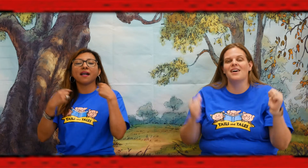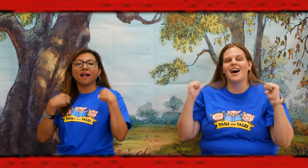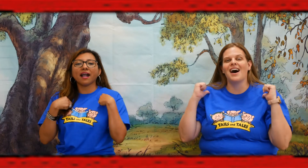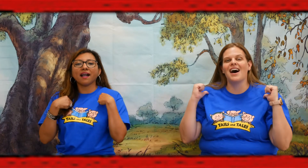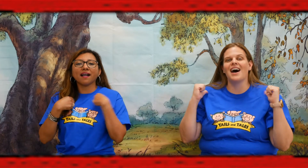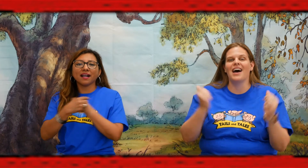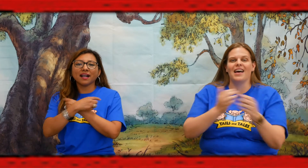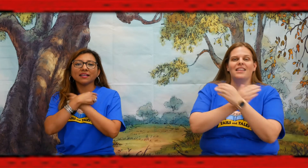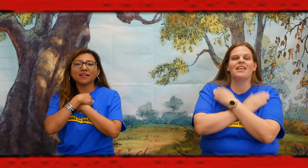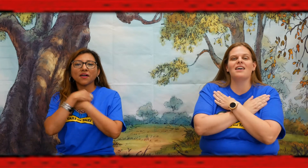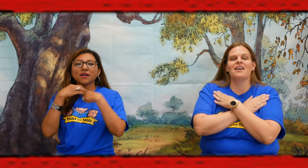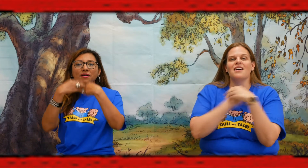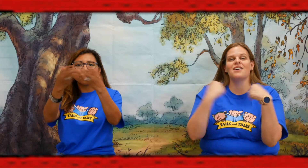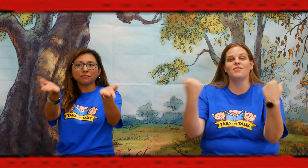doo, I love you.